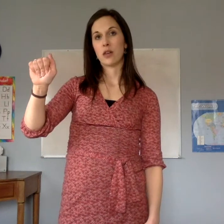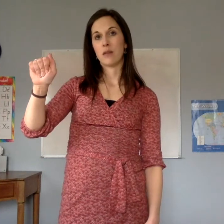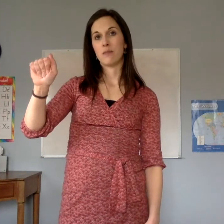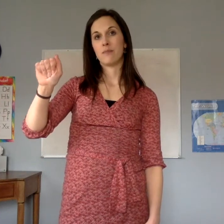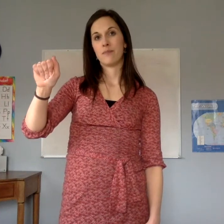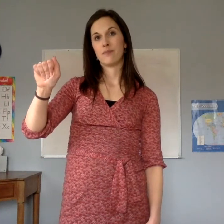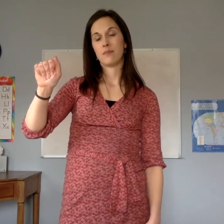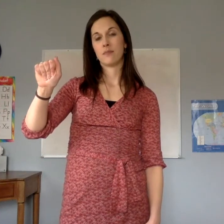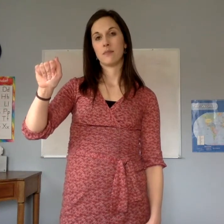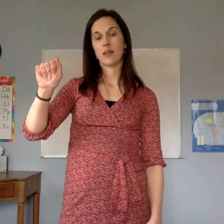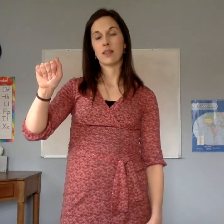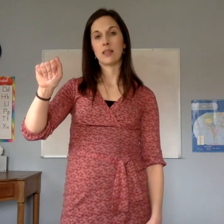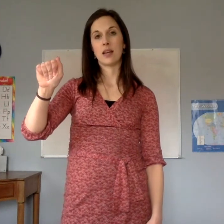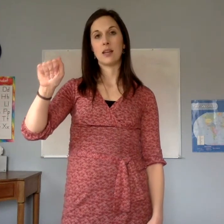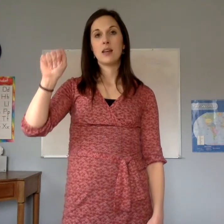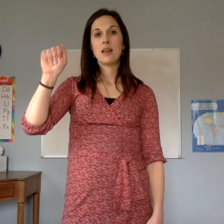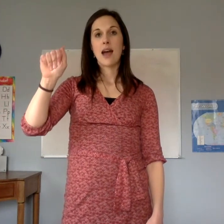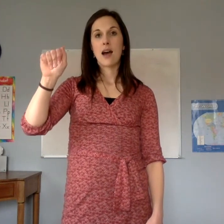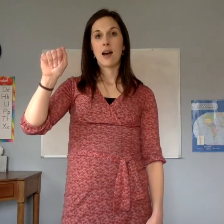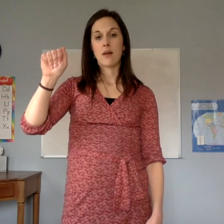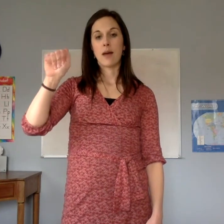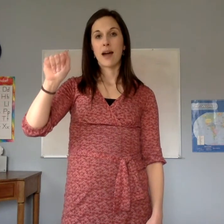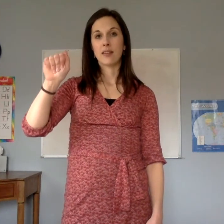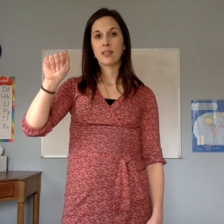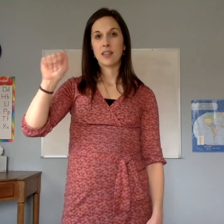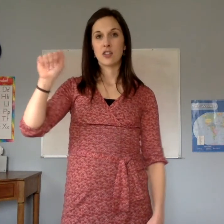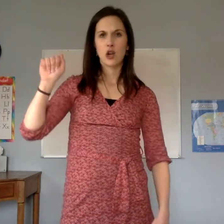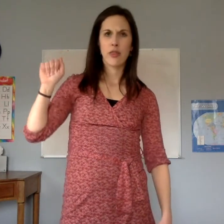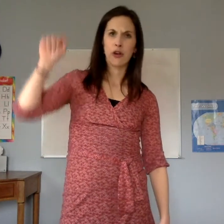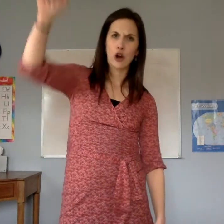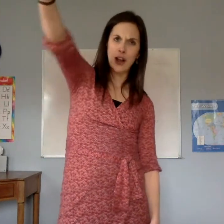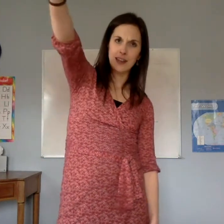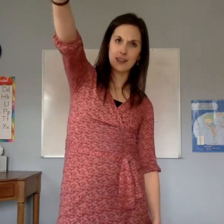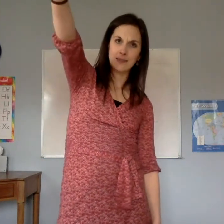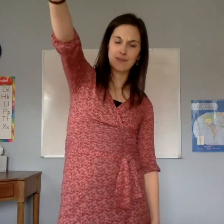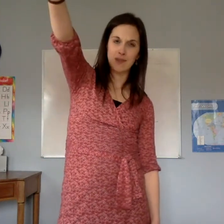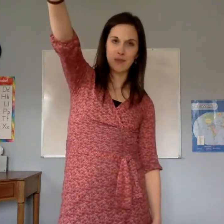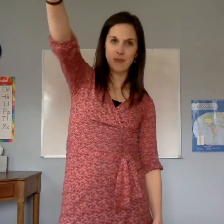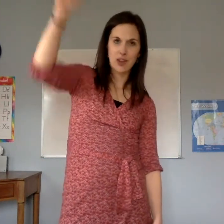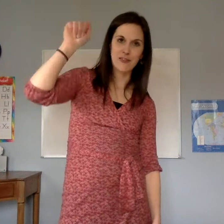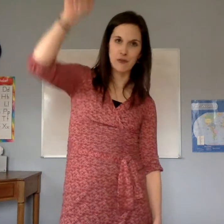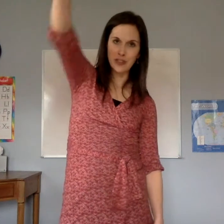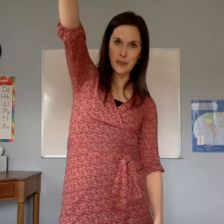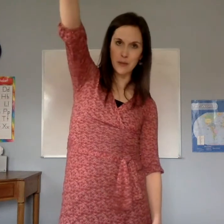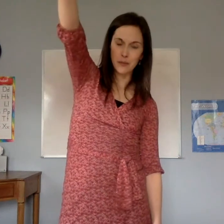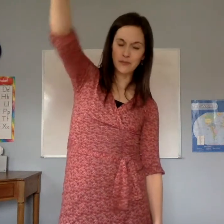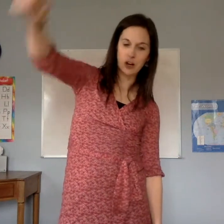thumb at the side. Alexander the Great. Kind of a fist pump for him.